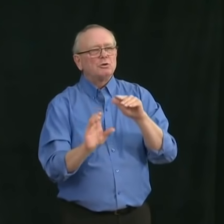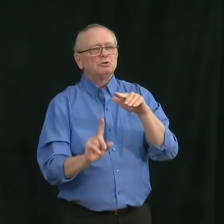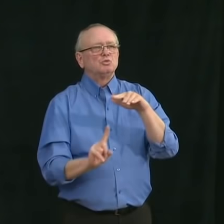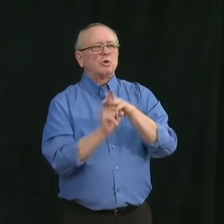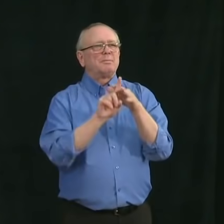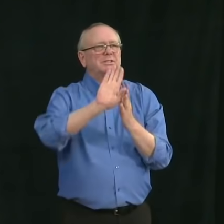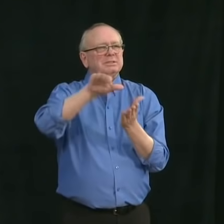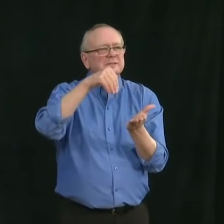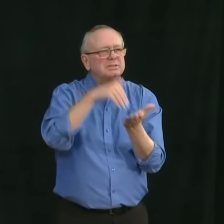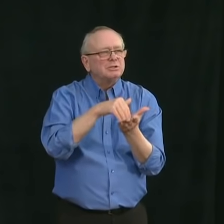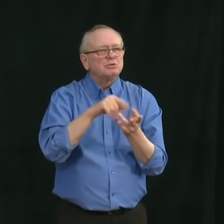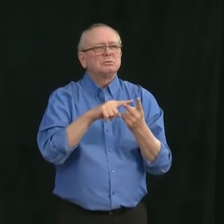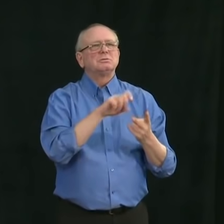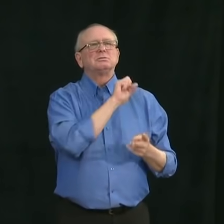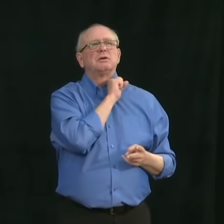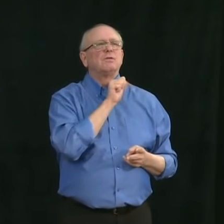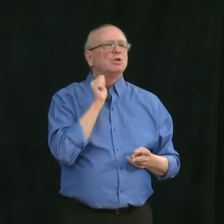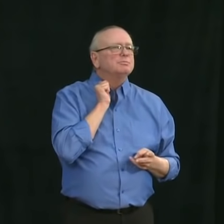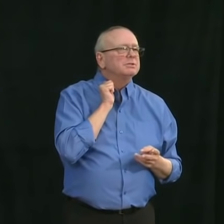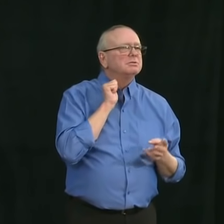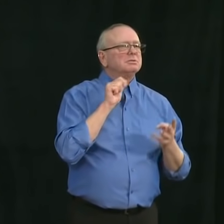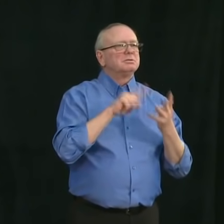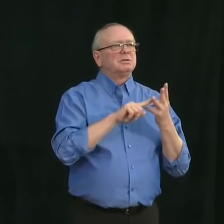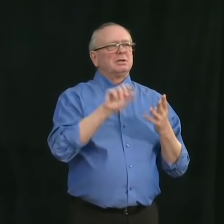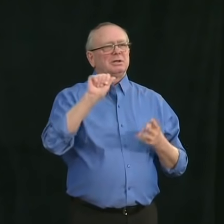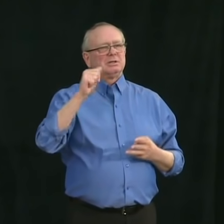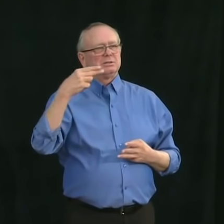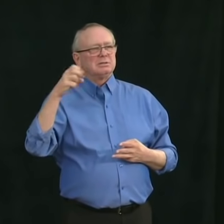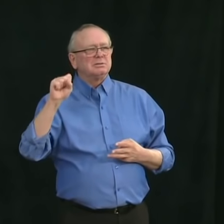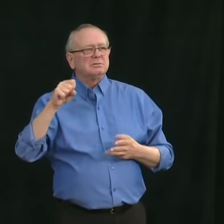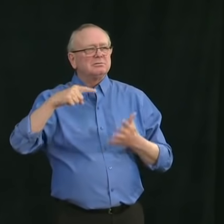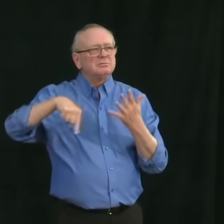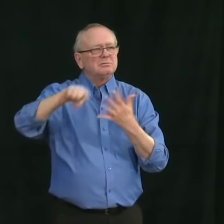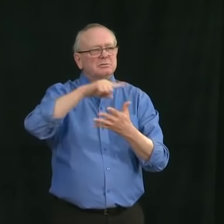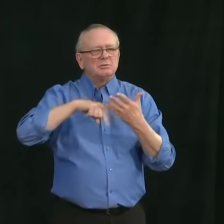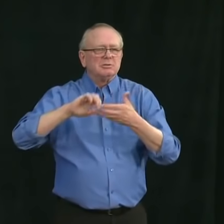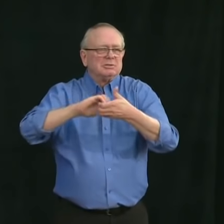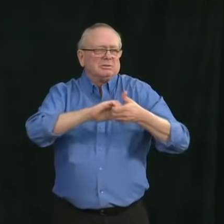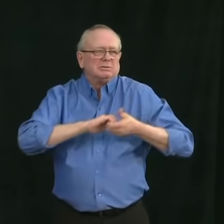with critical needs are protected. Thank you.